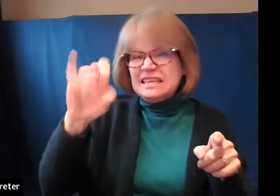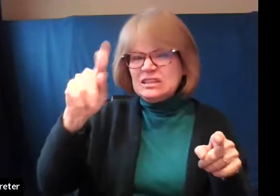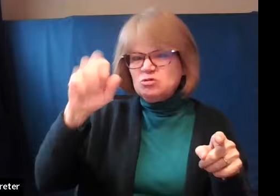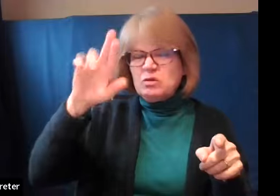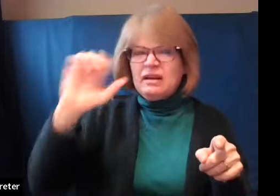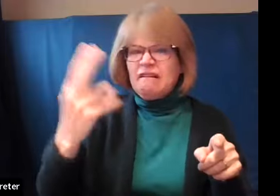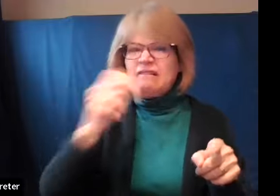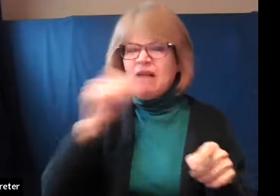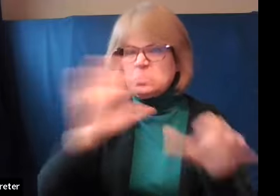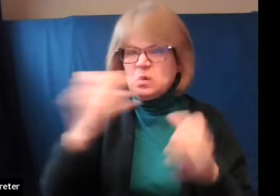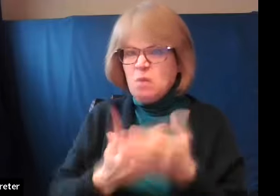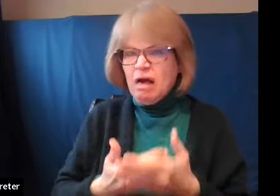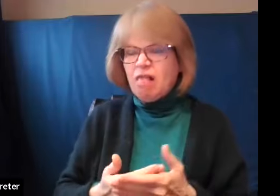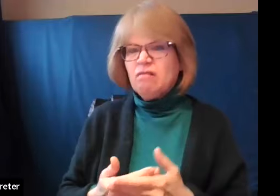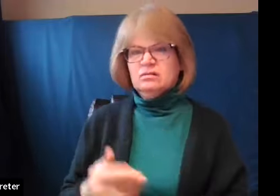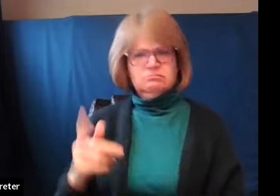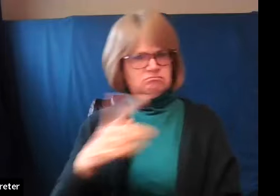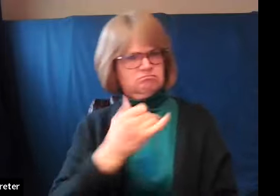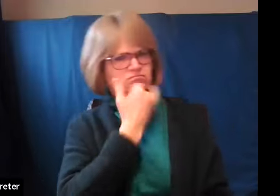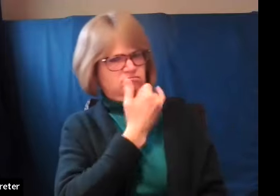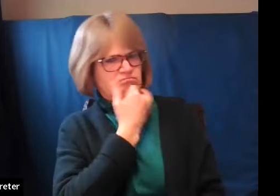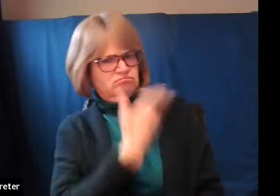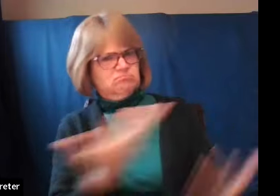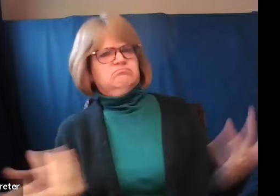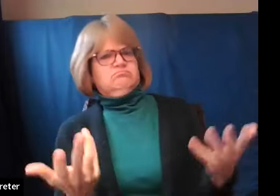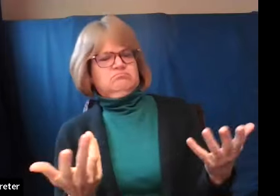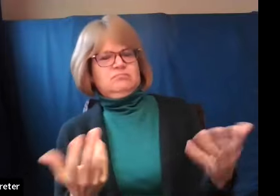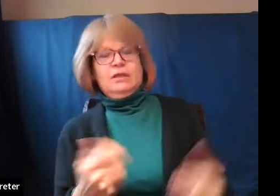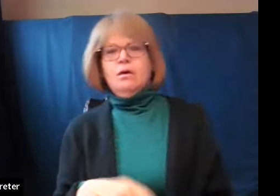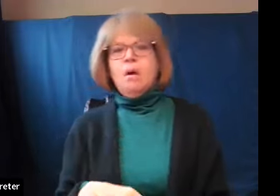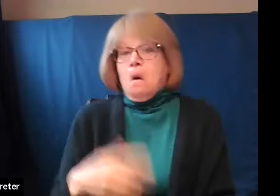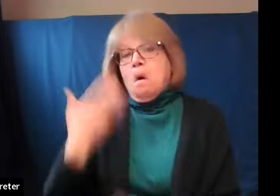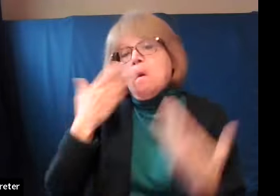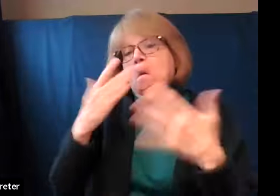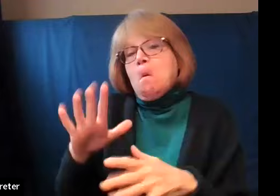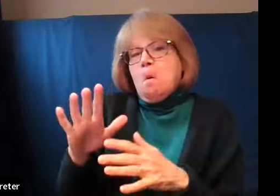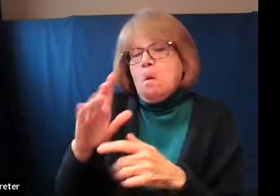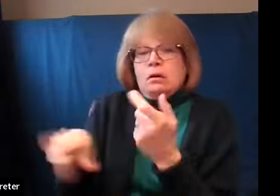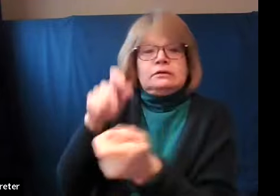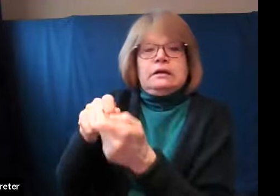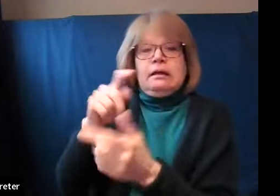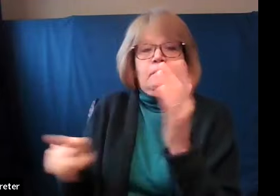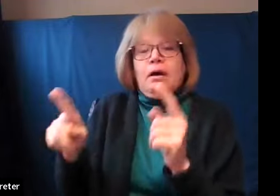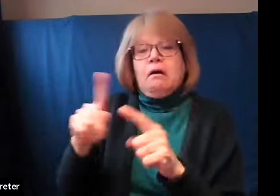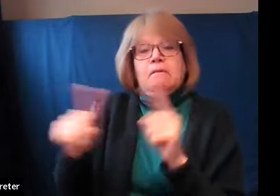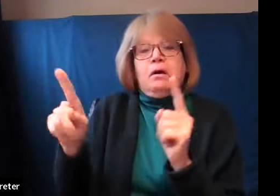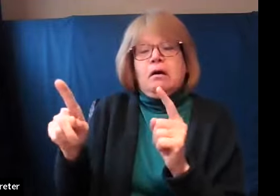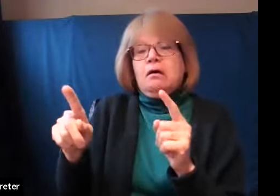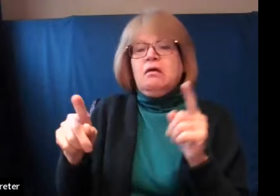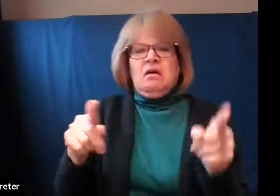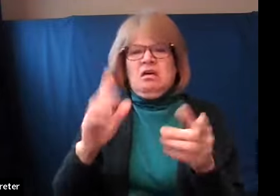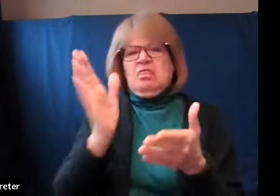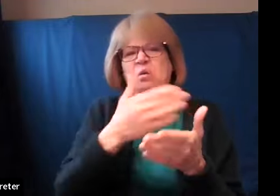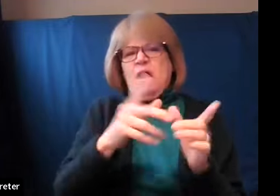"What's wrong with her?" Pastor Cutler queried in exasperation. "Well, I'm not exactly sure, but I think it has something to do with the